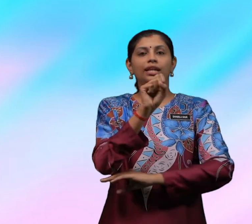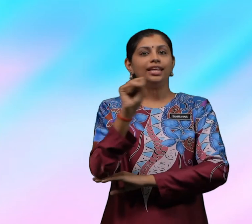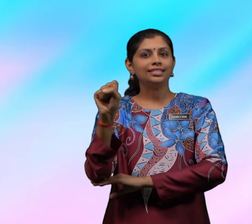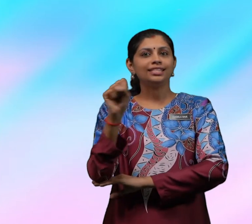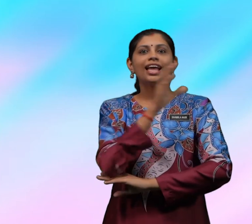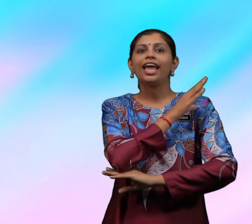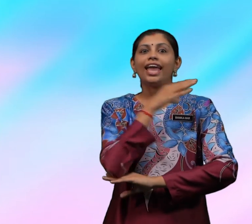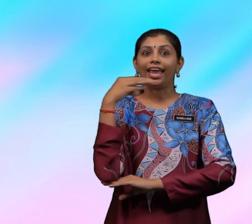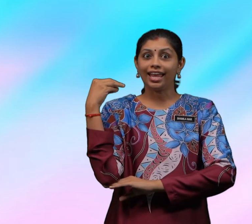similes, and